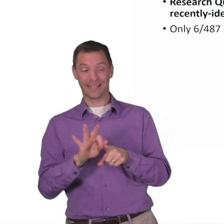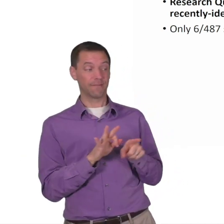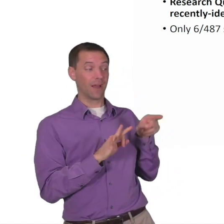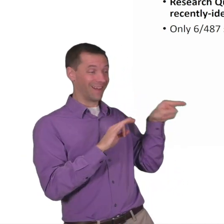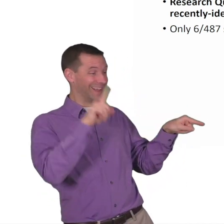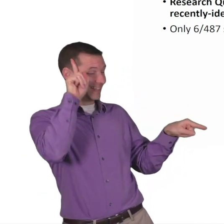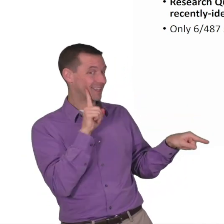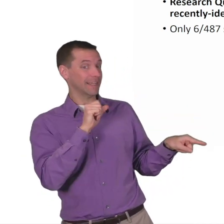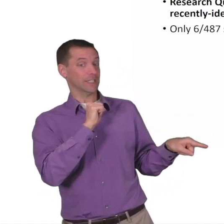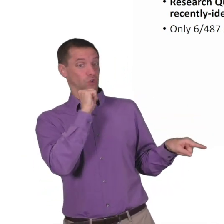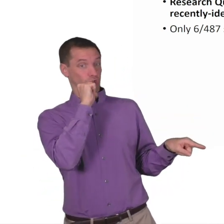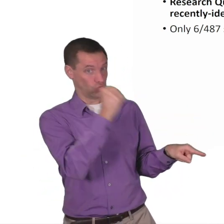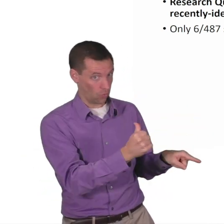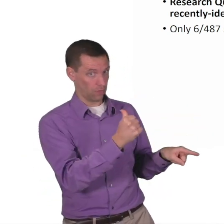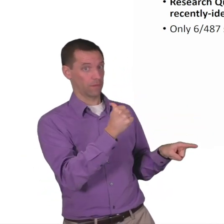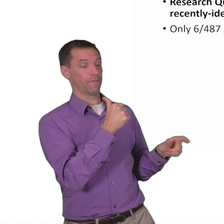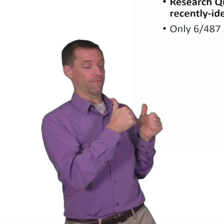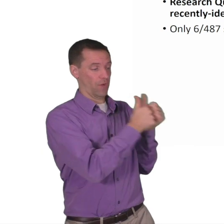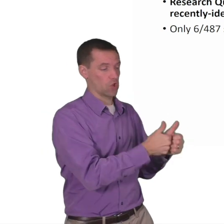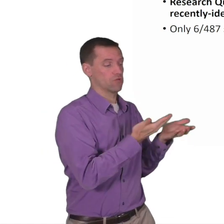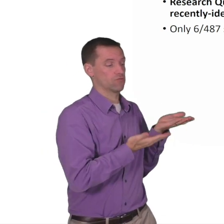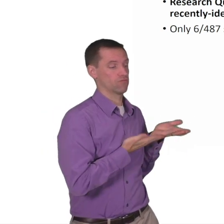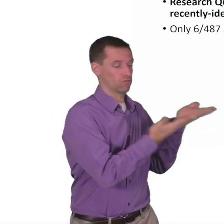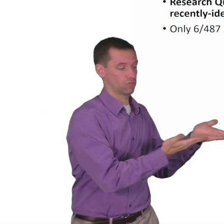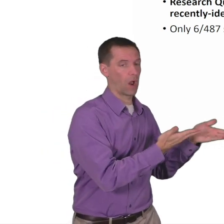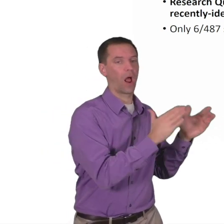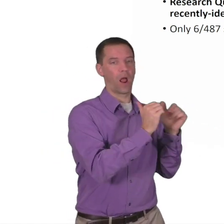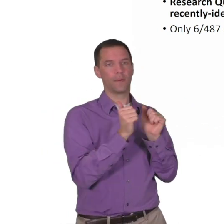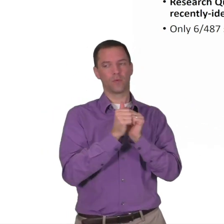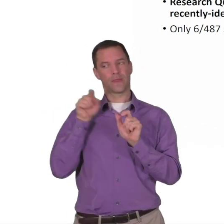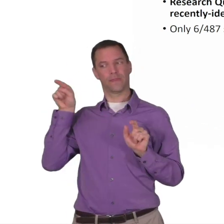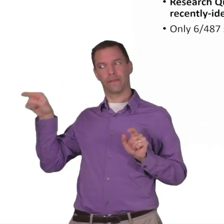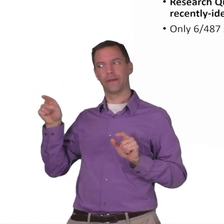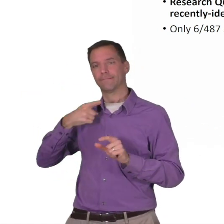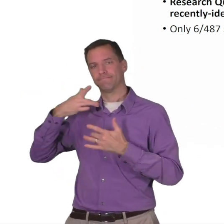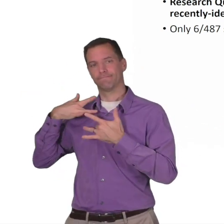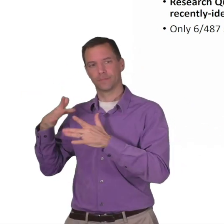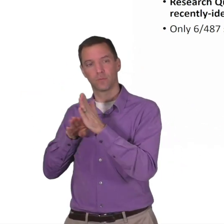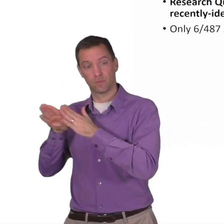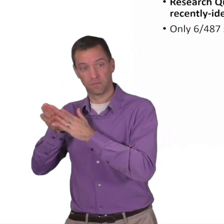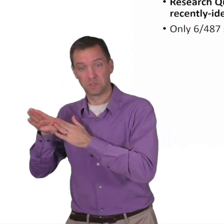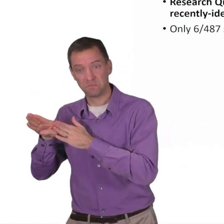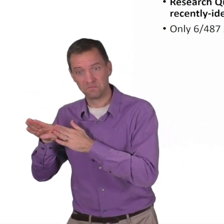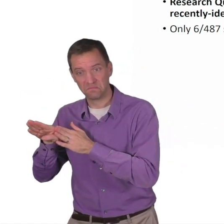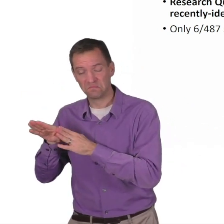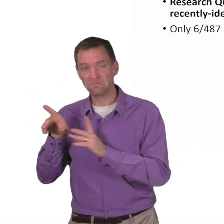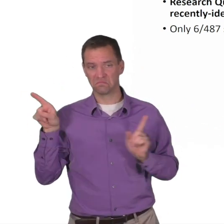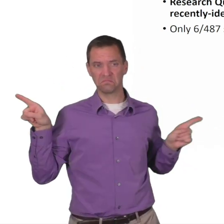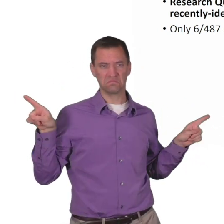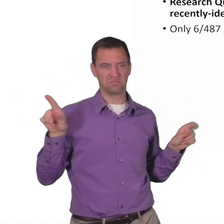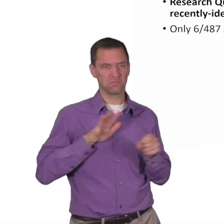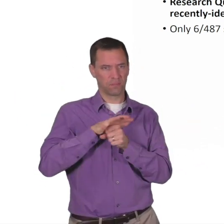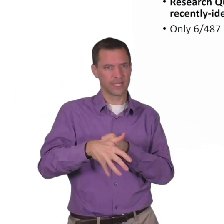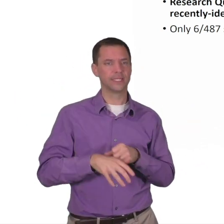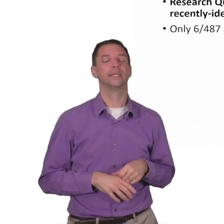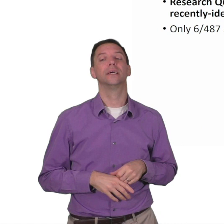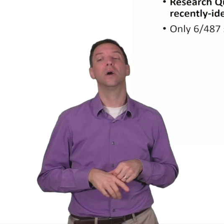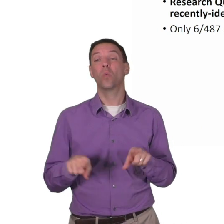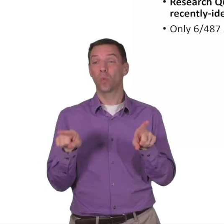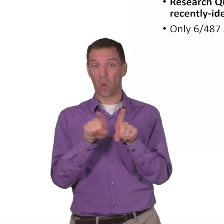statements comparing what happens when deaf and hard of hearing children don't follow recommendations relative to